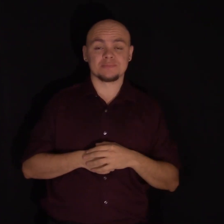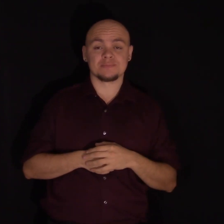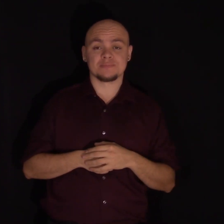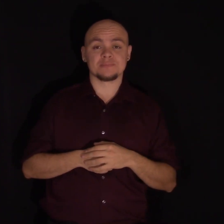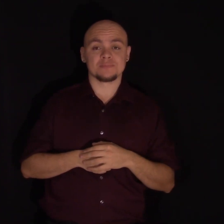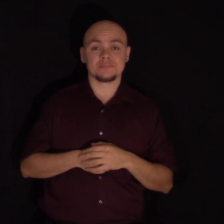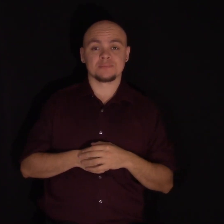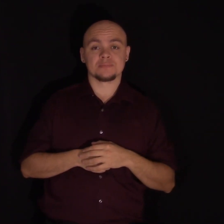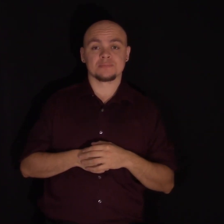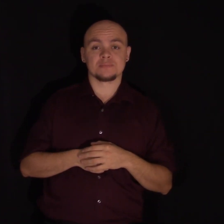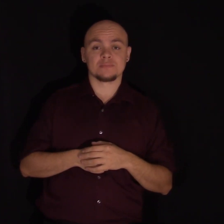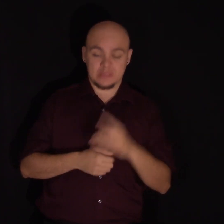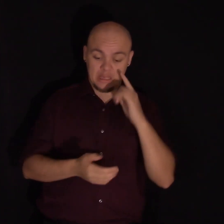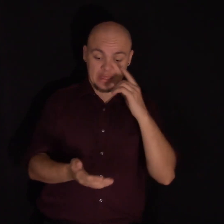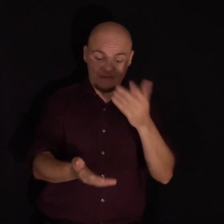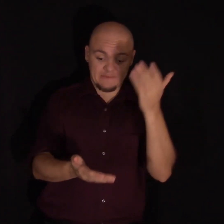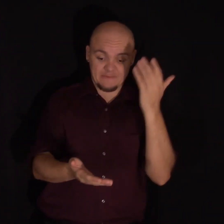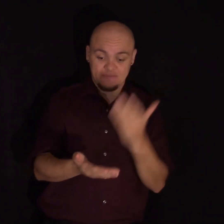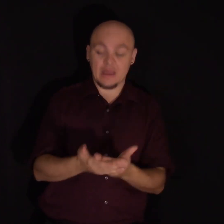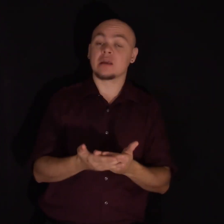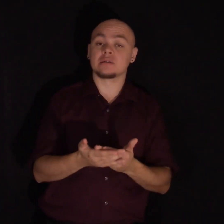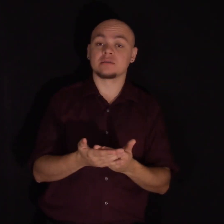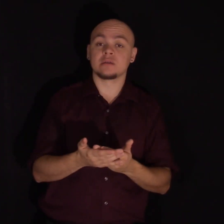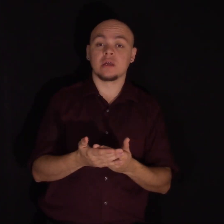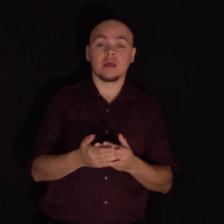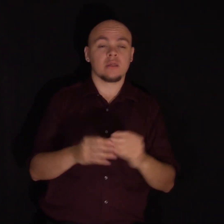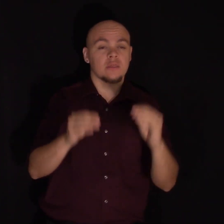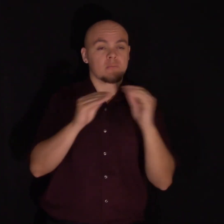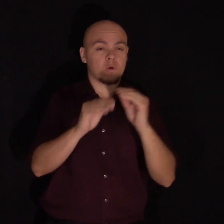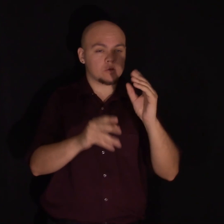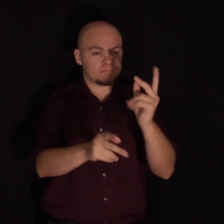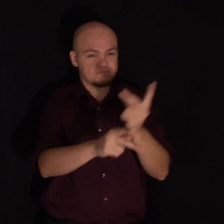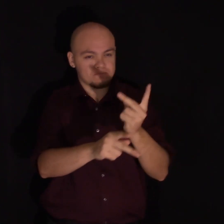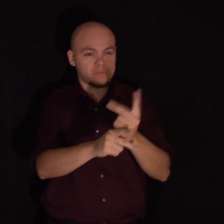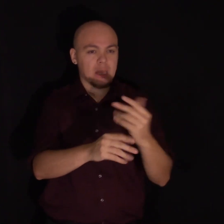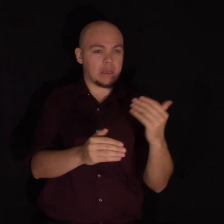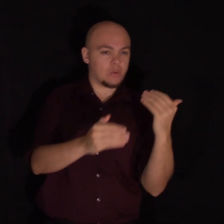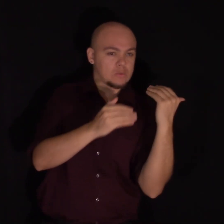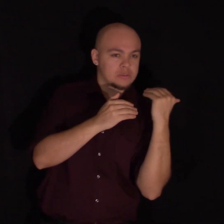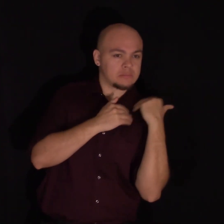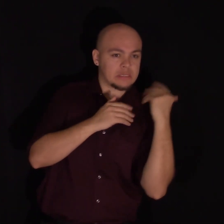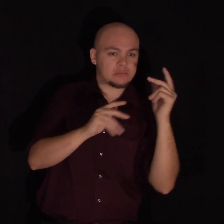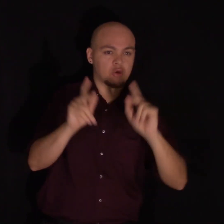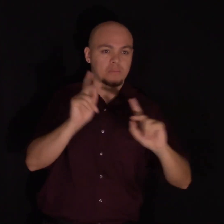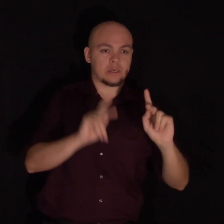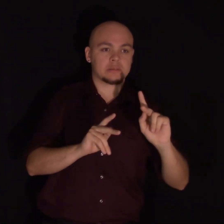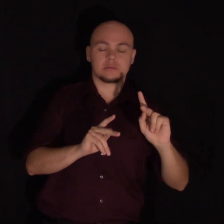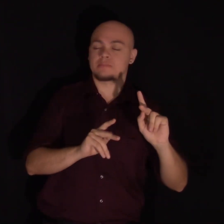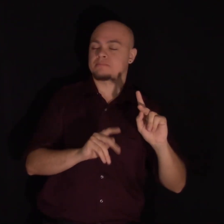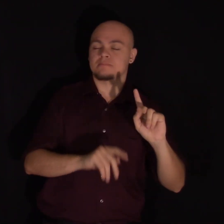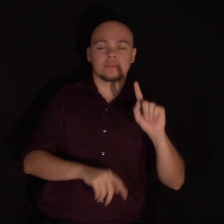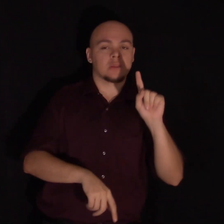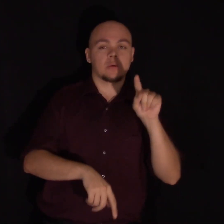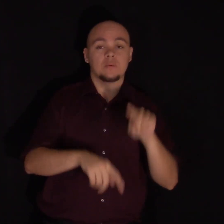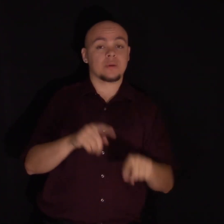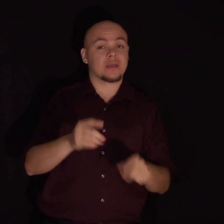fact is that even the most vigilant and responsible of us may not be able to